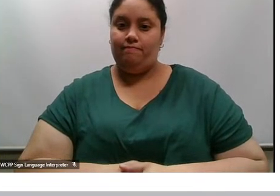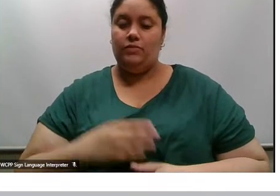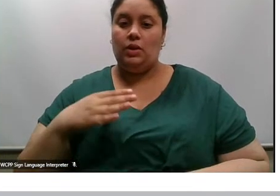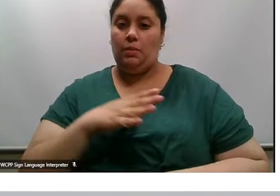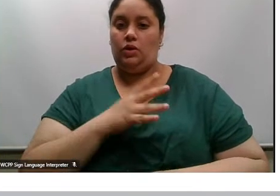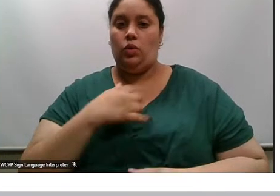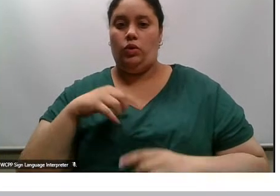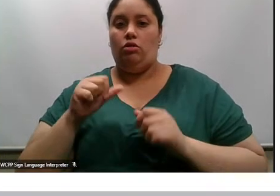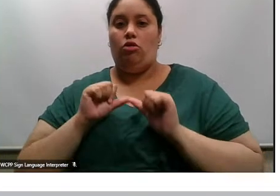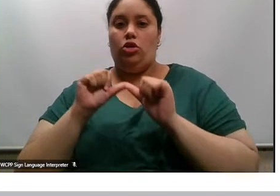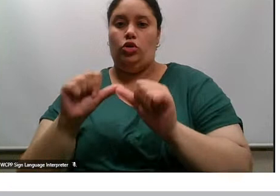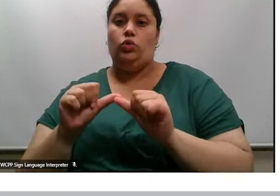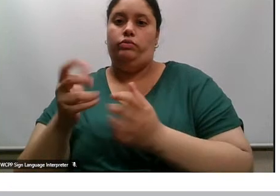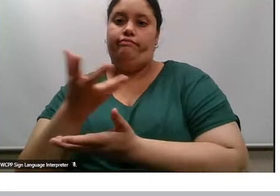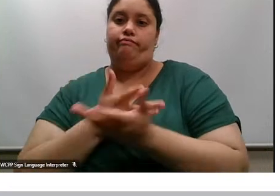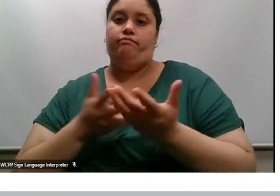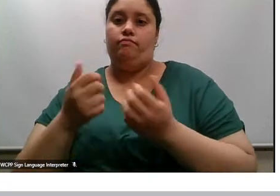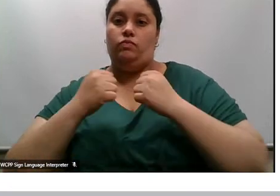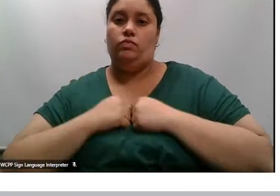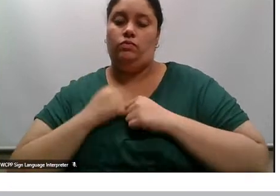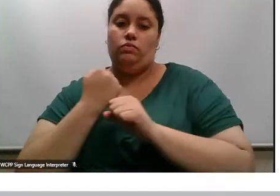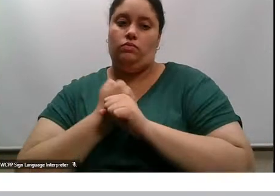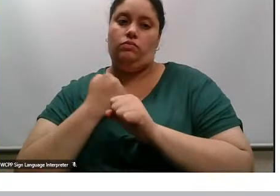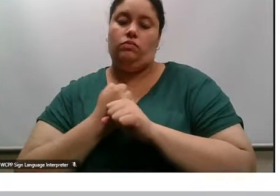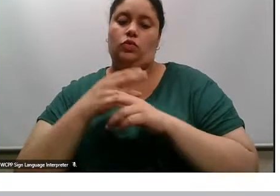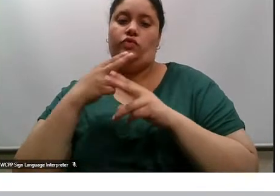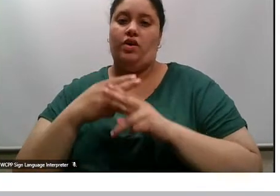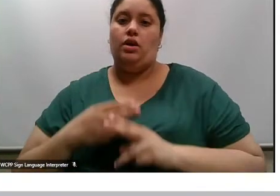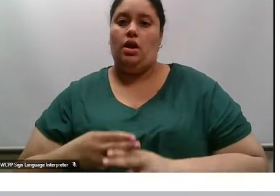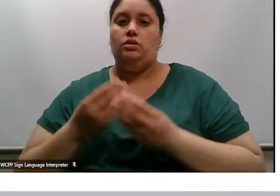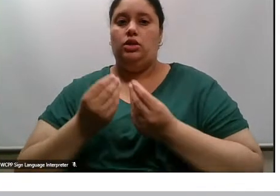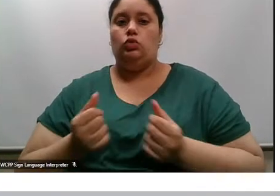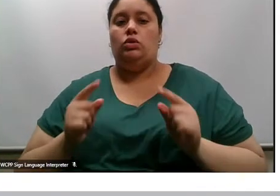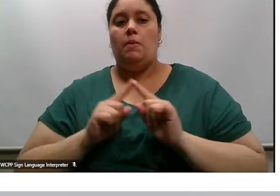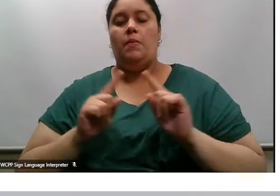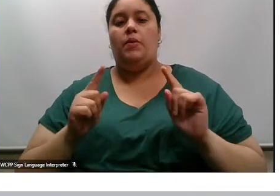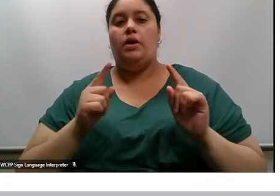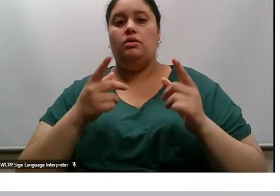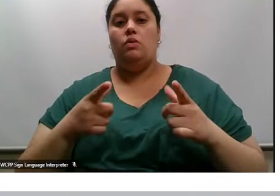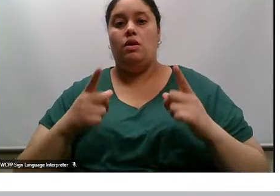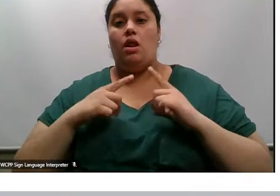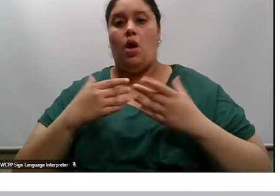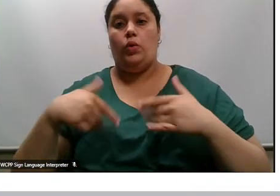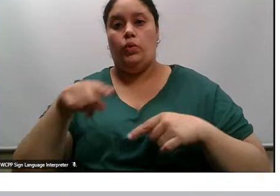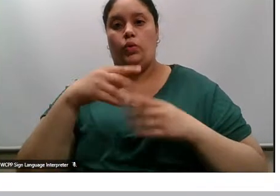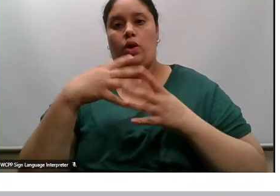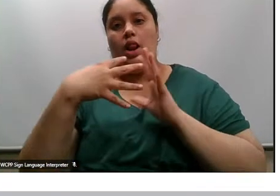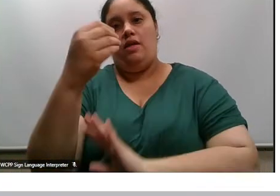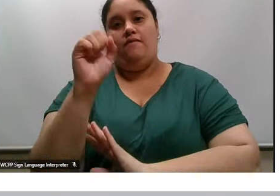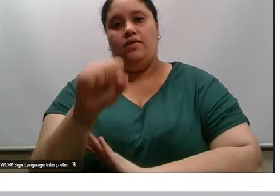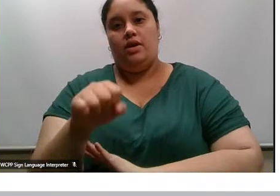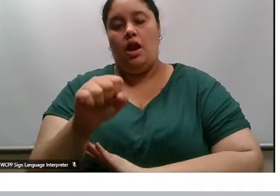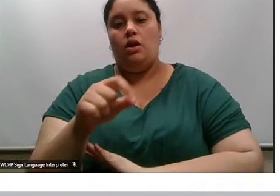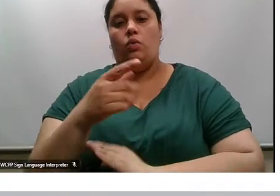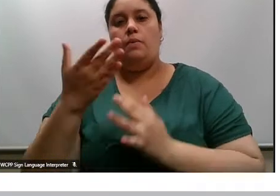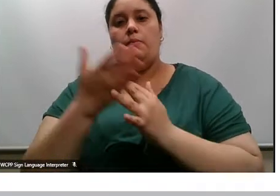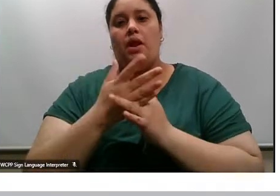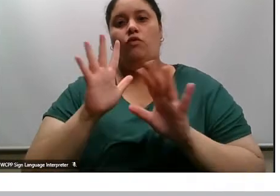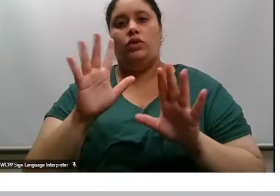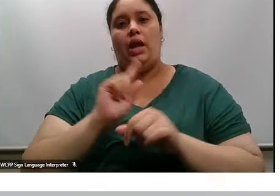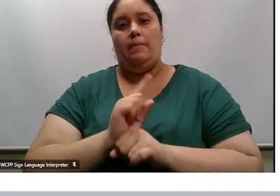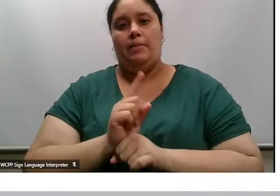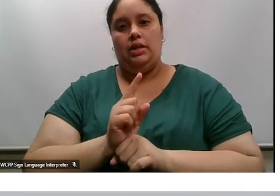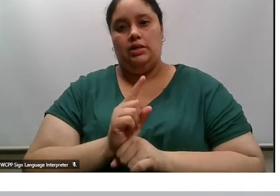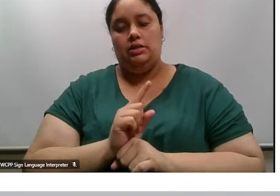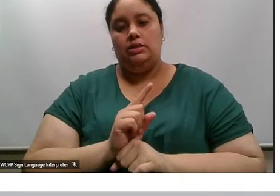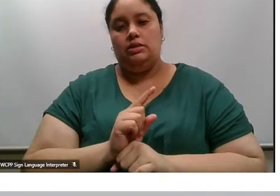going to continue with our work in finalizing that, but I think in allowing you to leave, we are just going to break for 10 minutes.